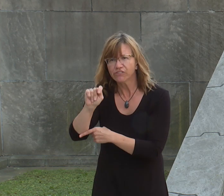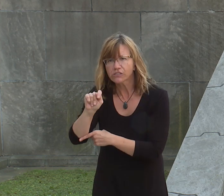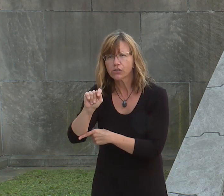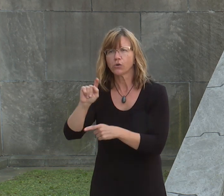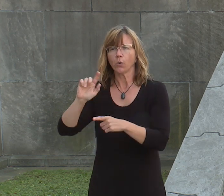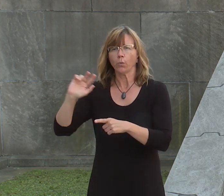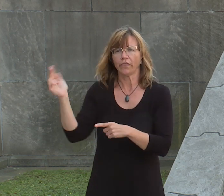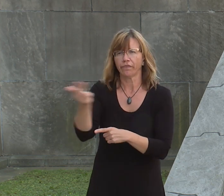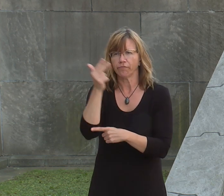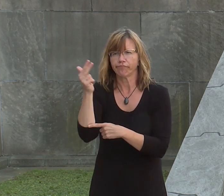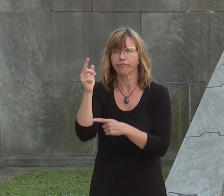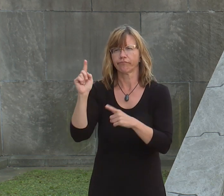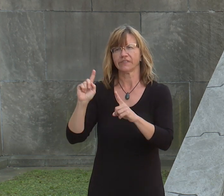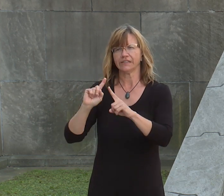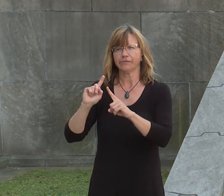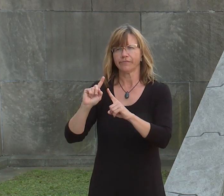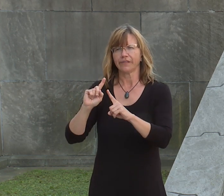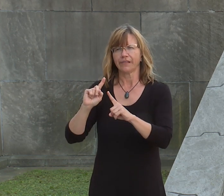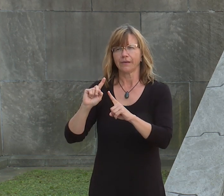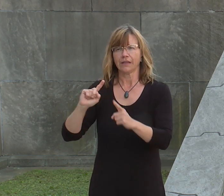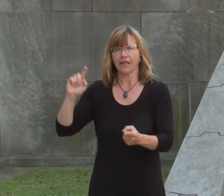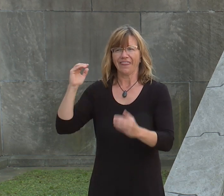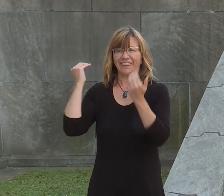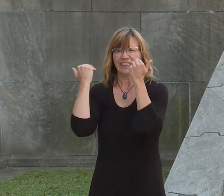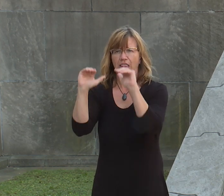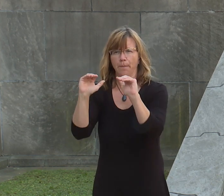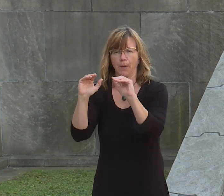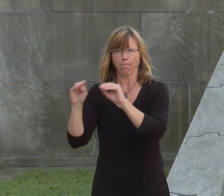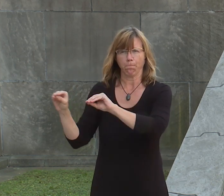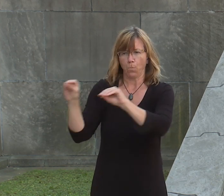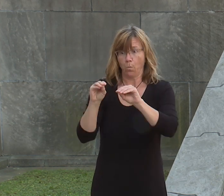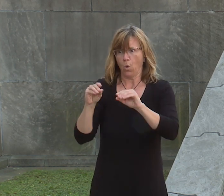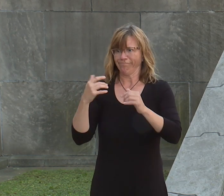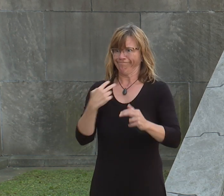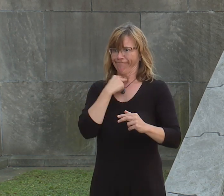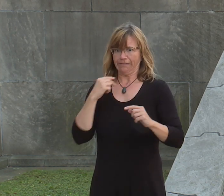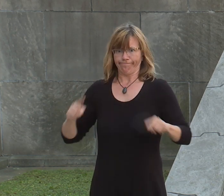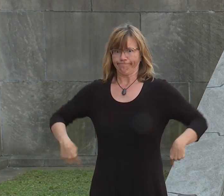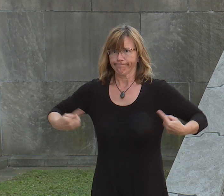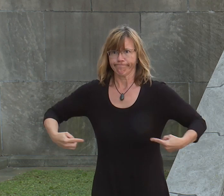need help with transportation, please call